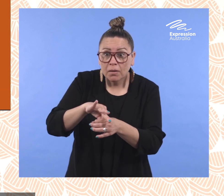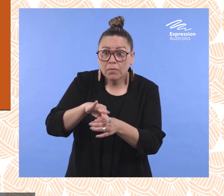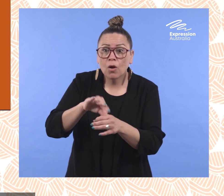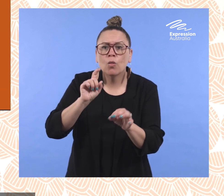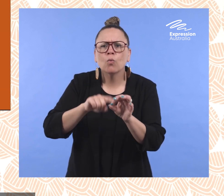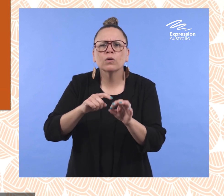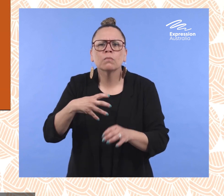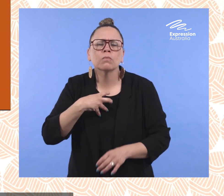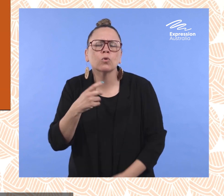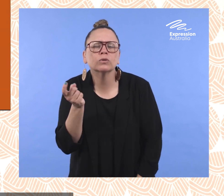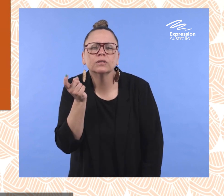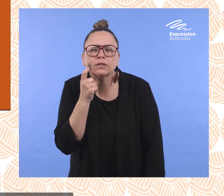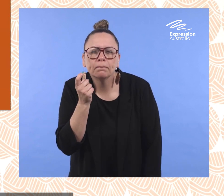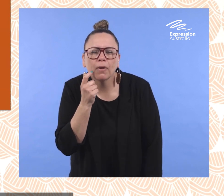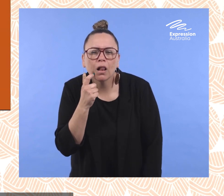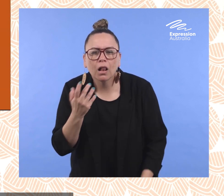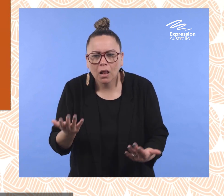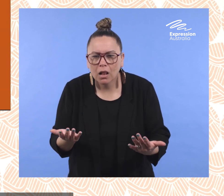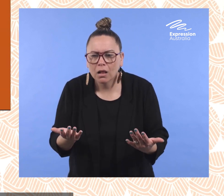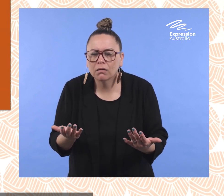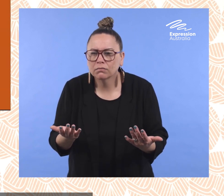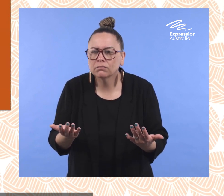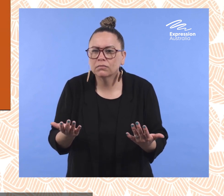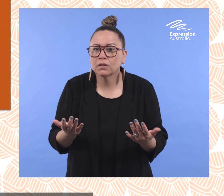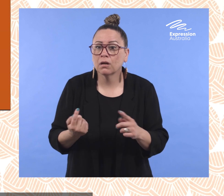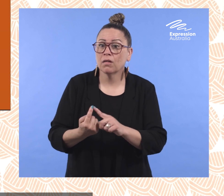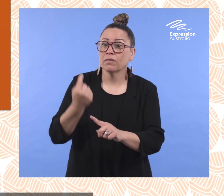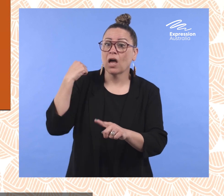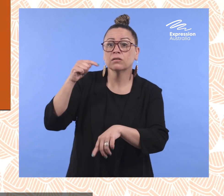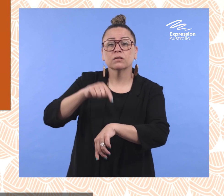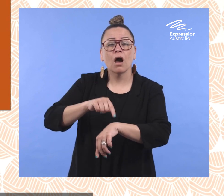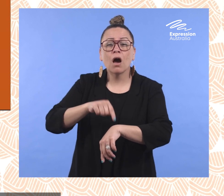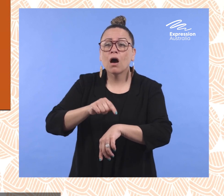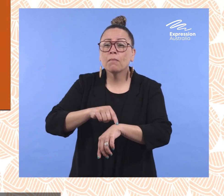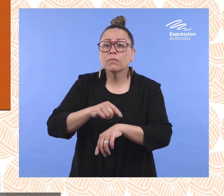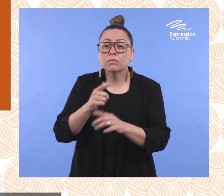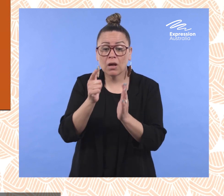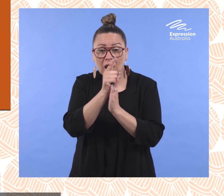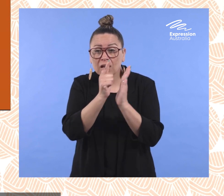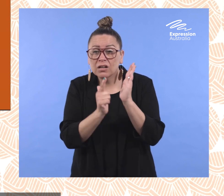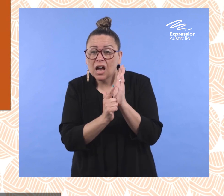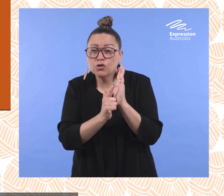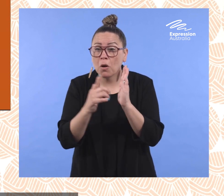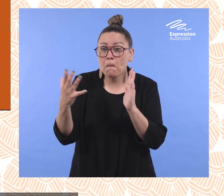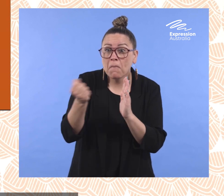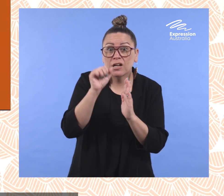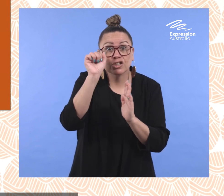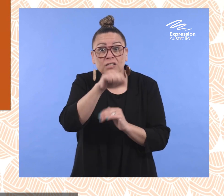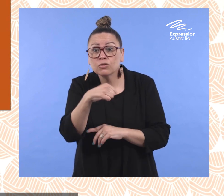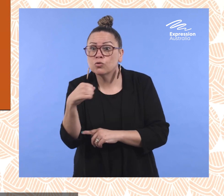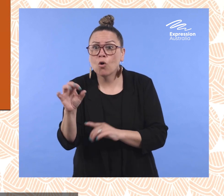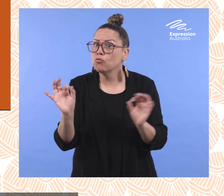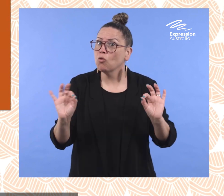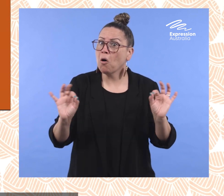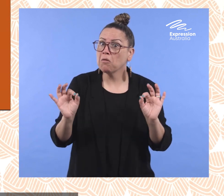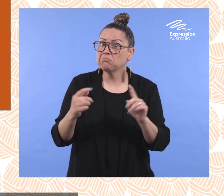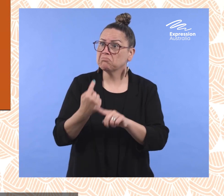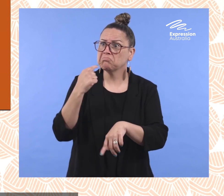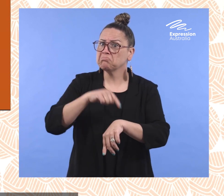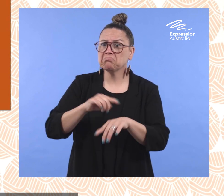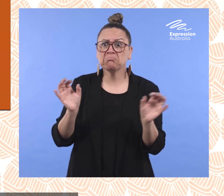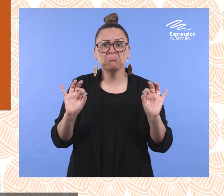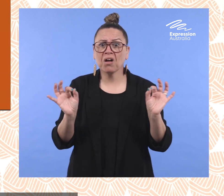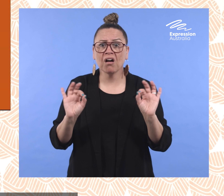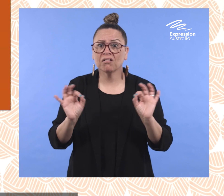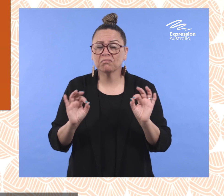lot simpler, and there wasn't at that time there wasn't a legislative requirement for the yes and no case, so there wasn't